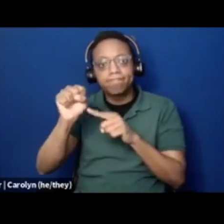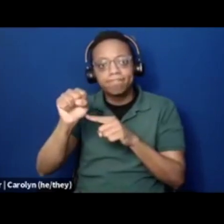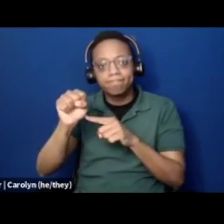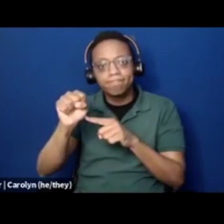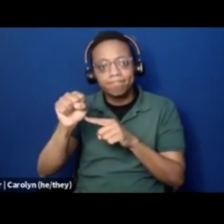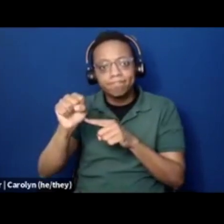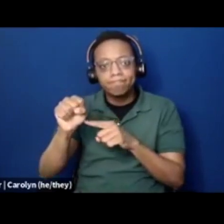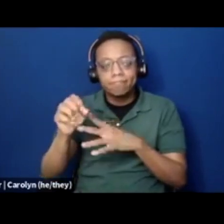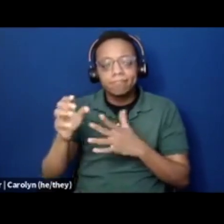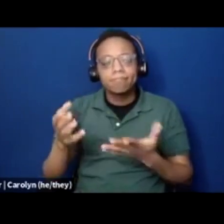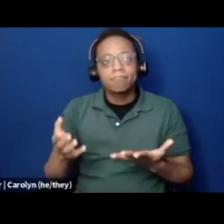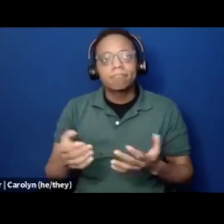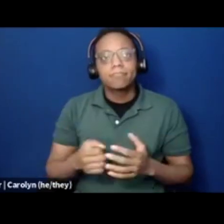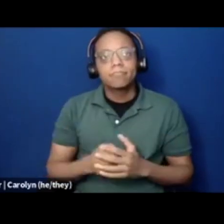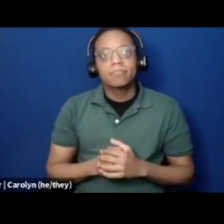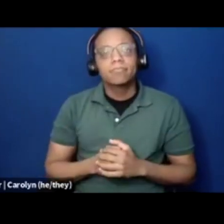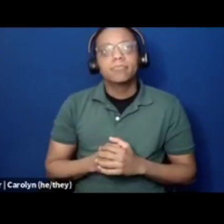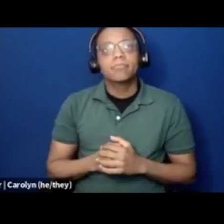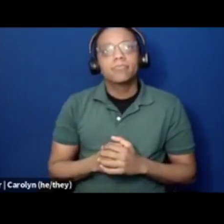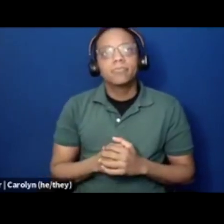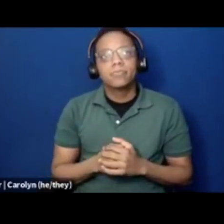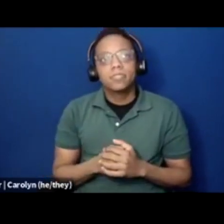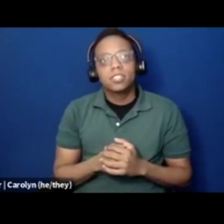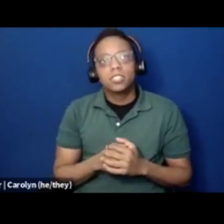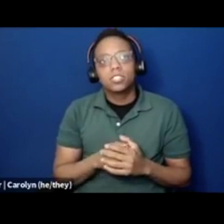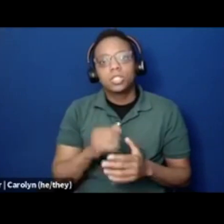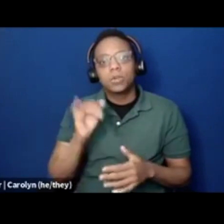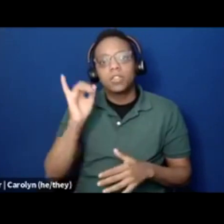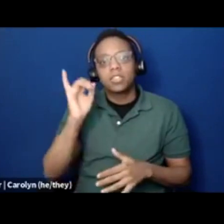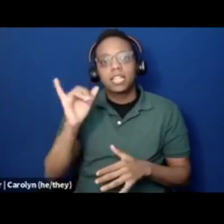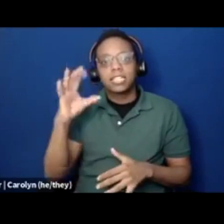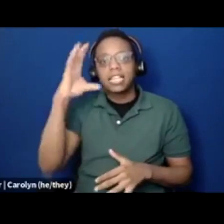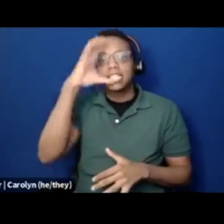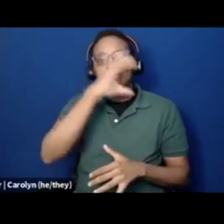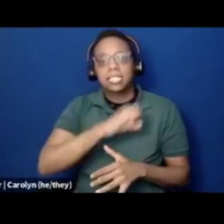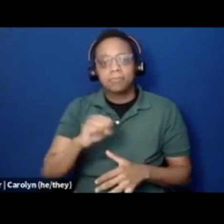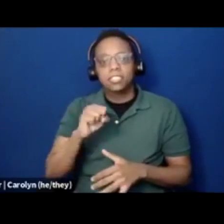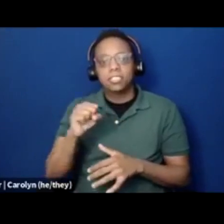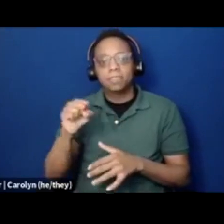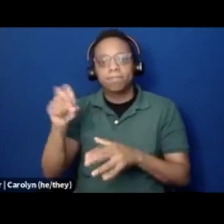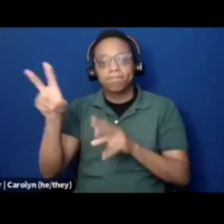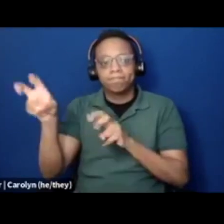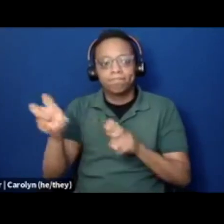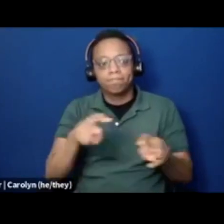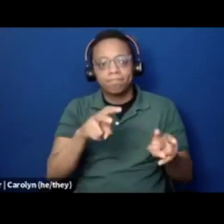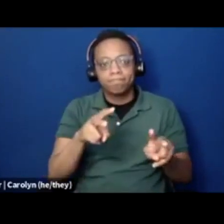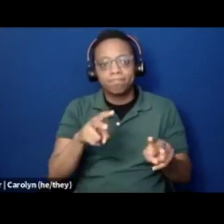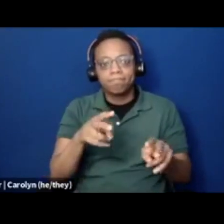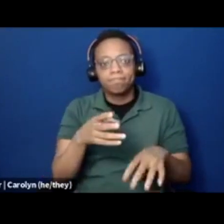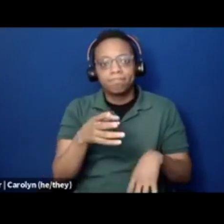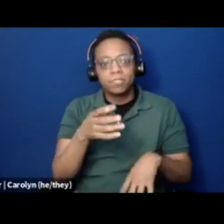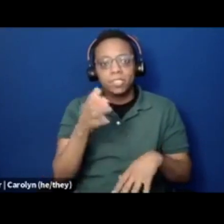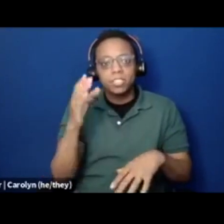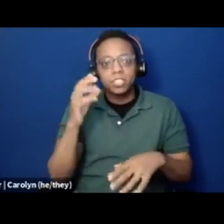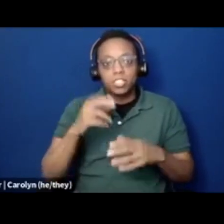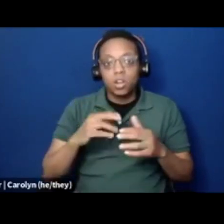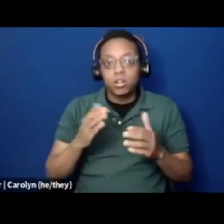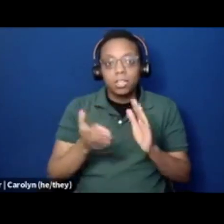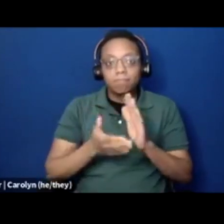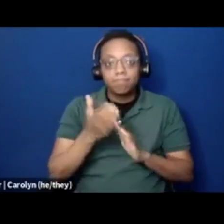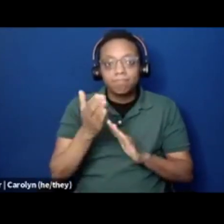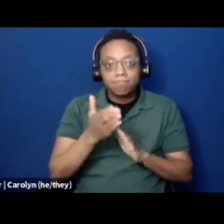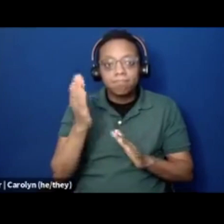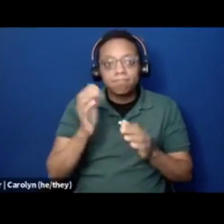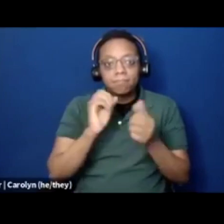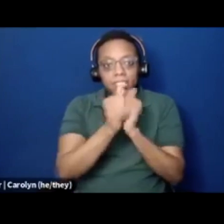is begin to also shift that narrative. We need to be running for office. We need to be investing in